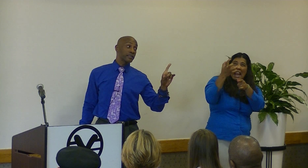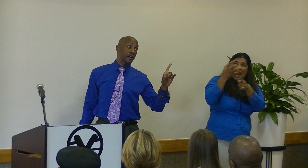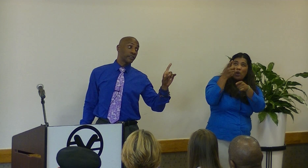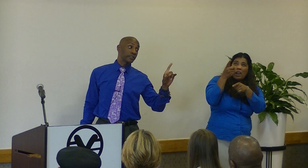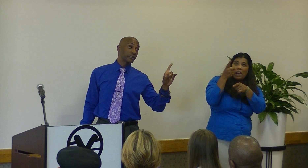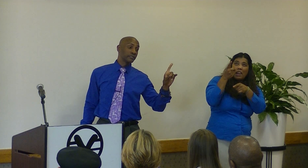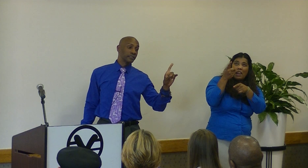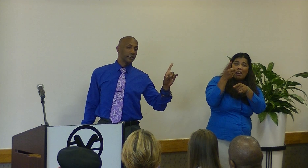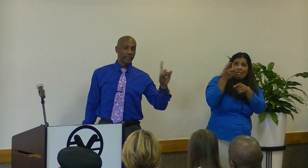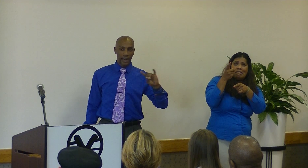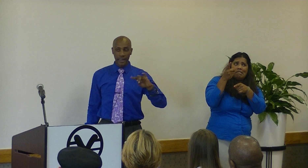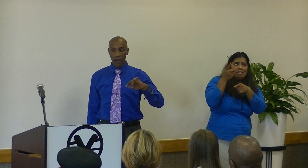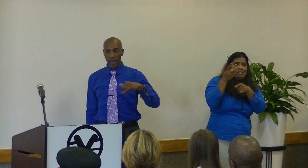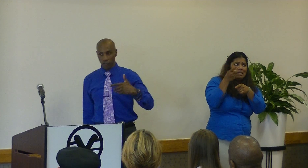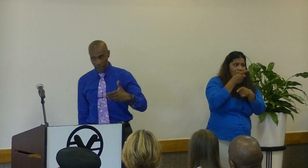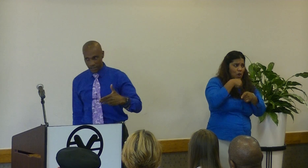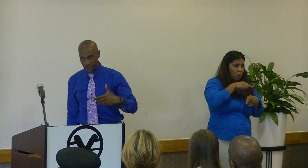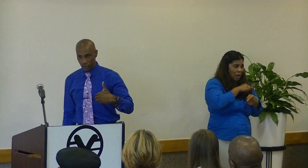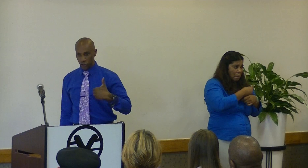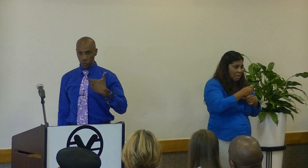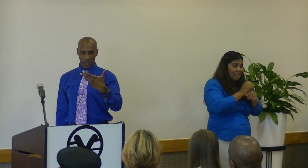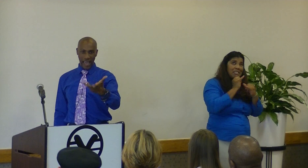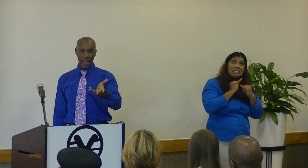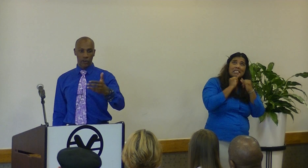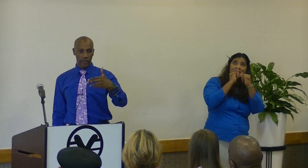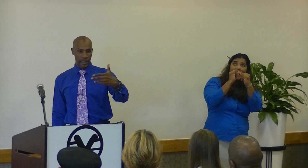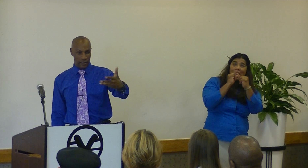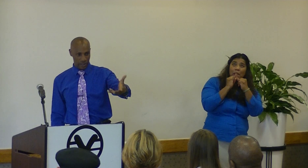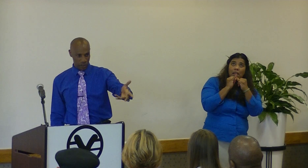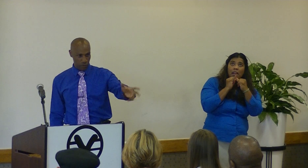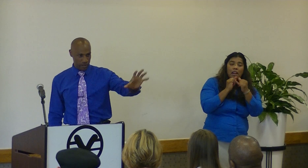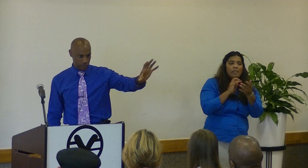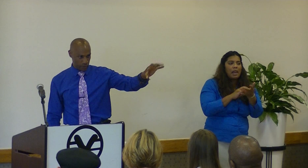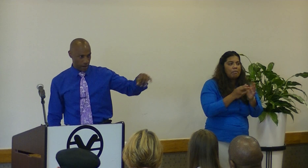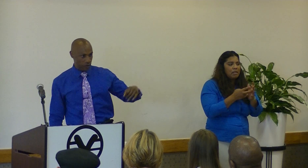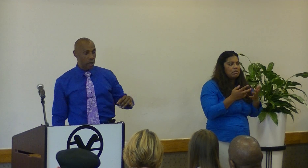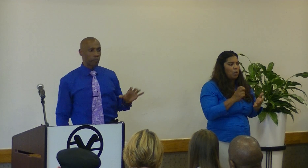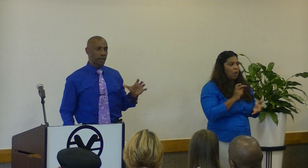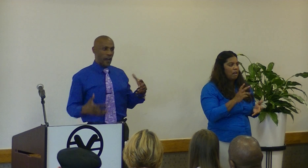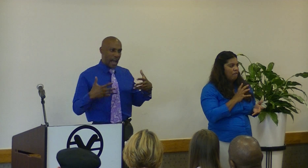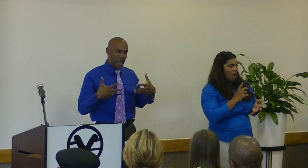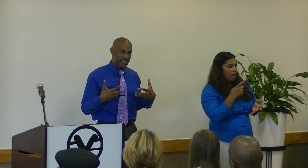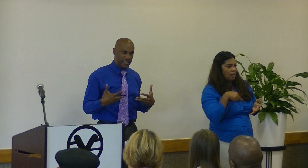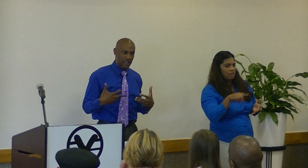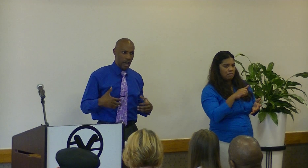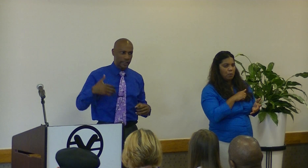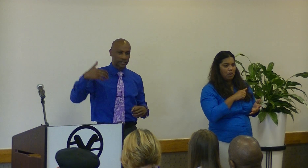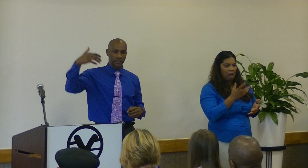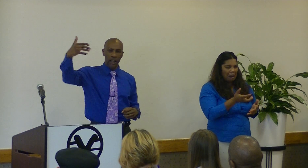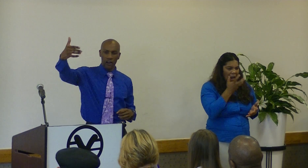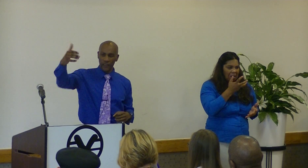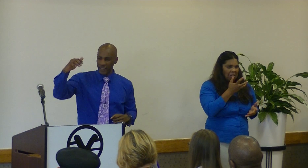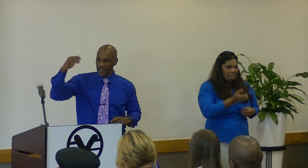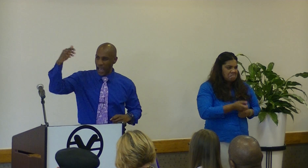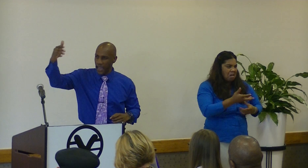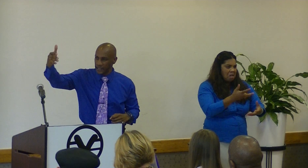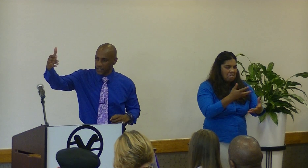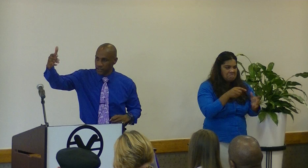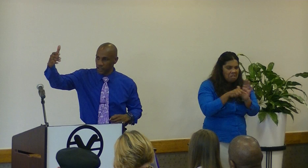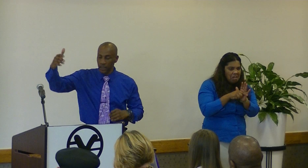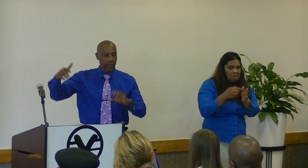and likeness of it, then I now have reason to be angry and express whatever. But if I see God as love